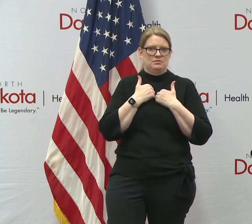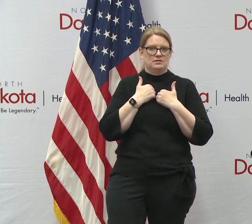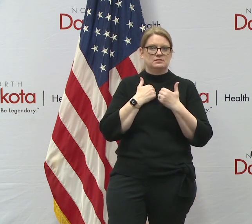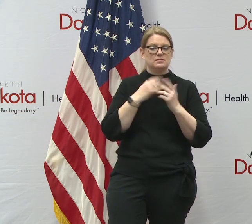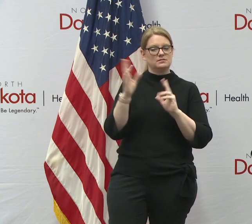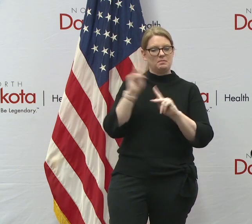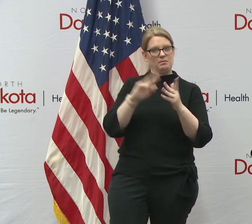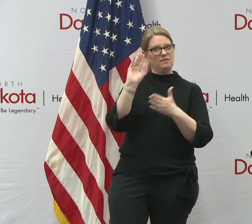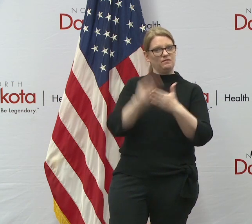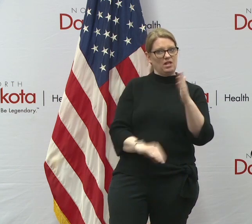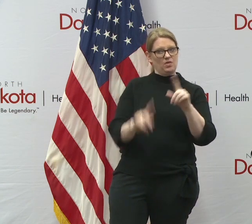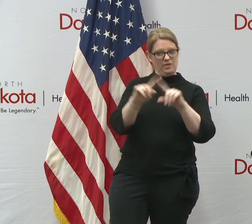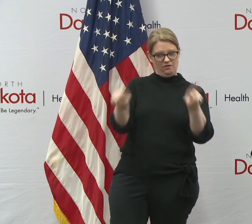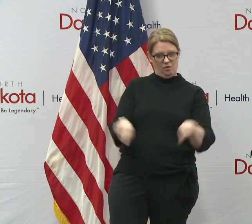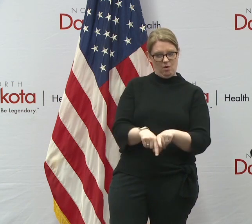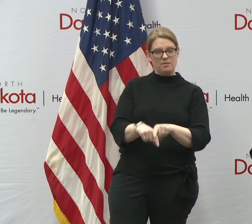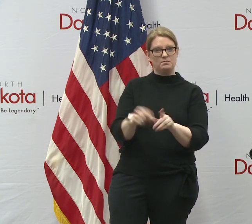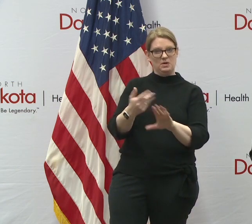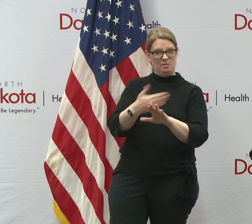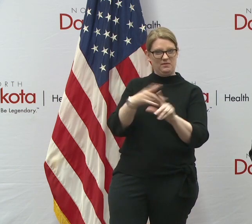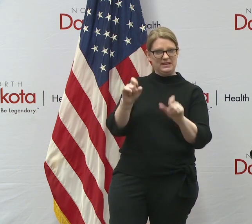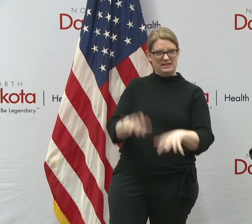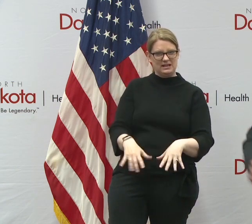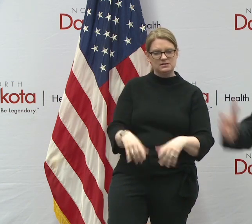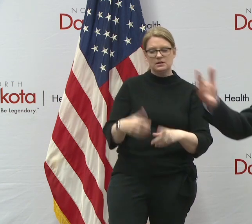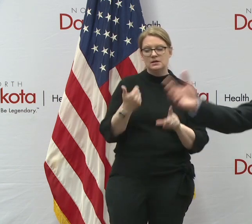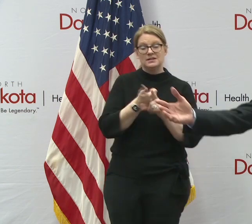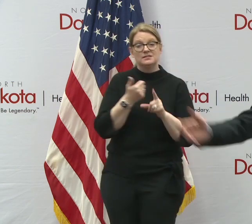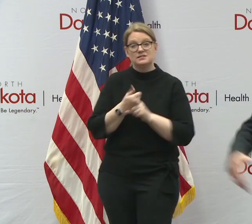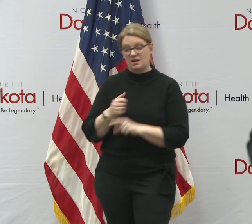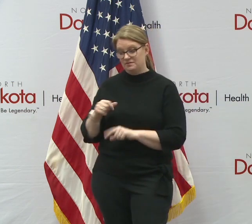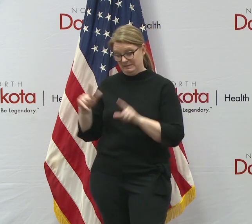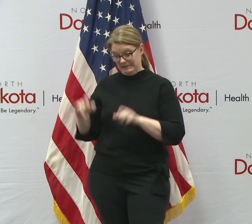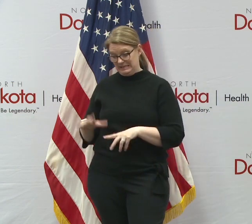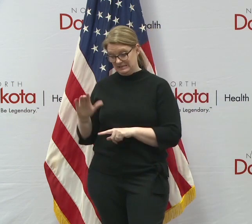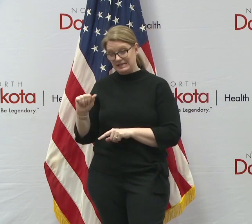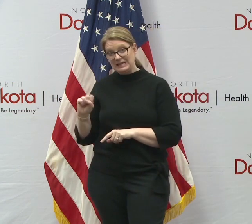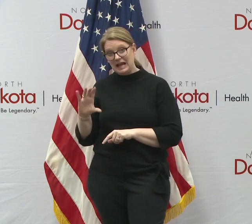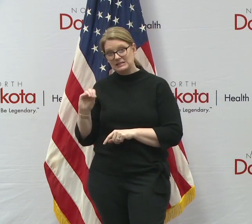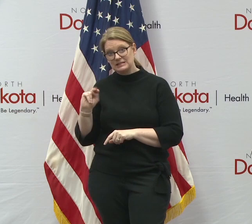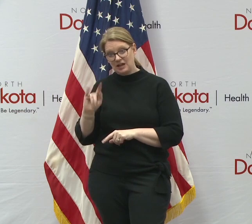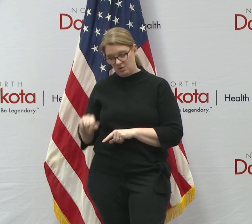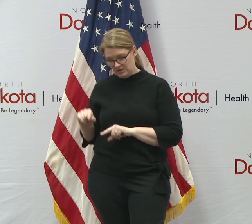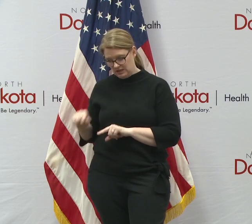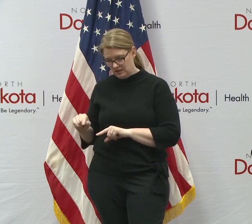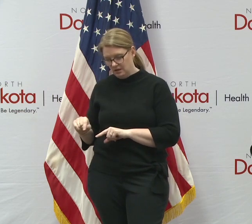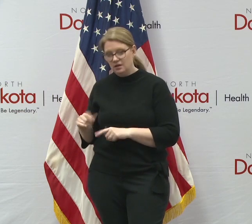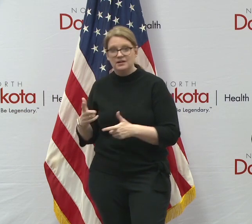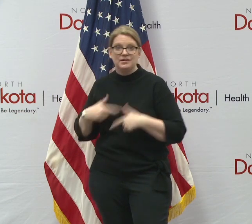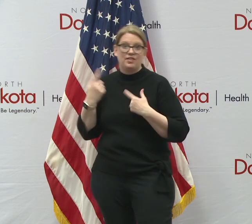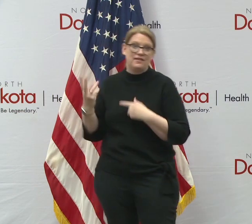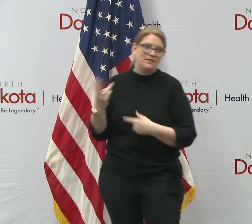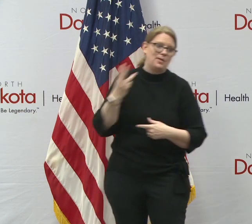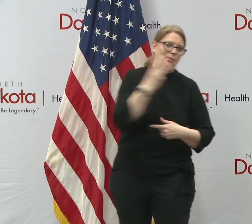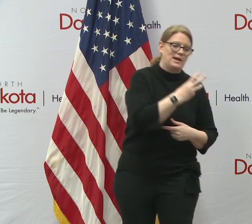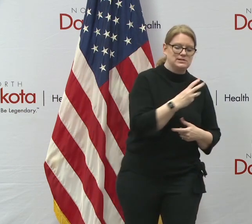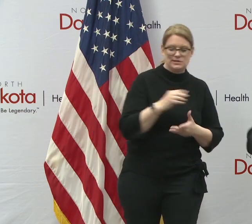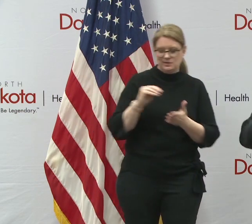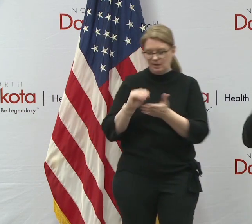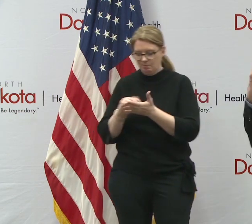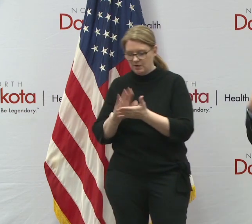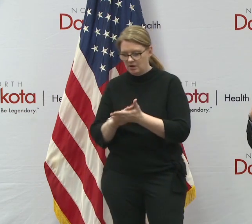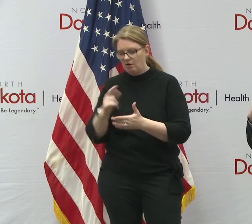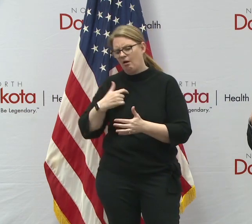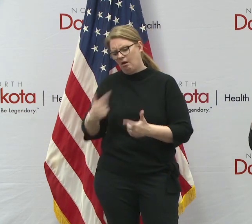tested. So you could be tested in Cass County, but if you live in a western county in North Dakota, that's the address you put on your